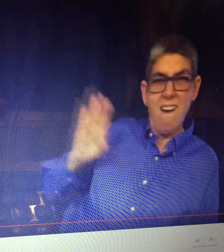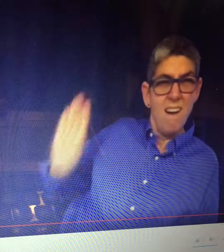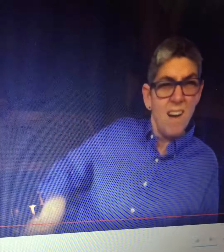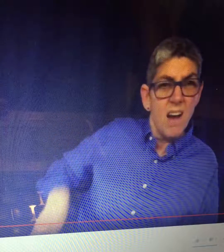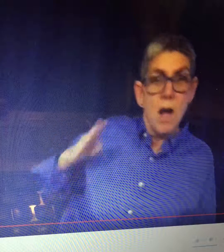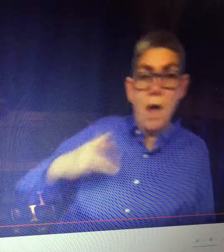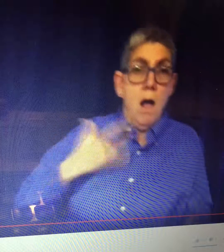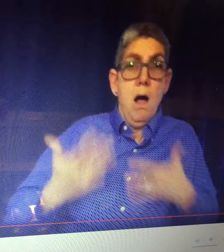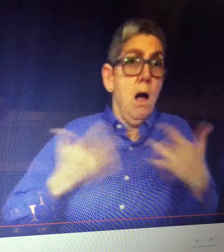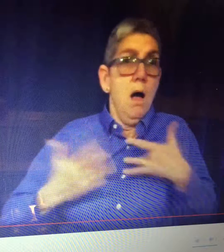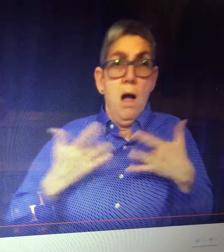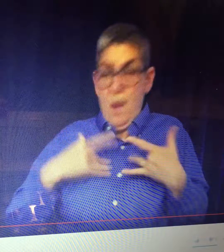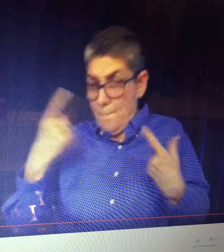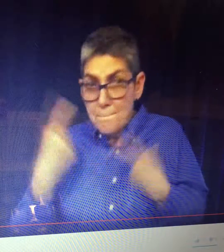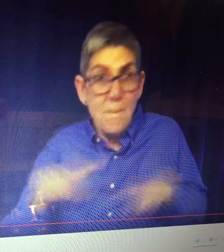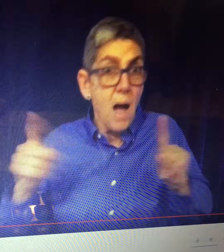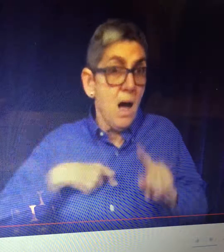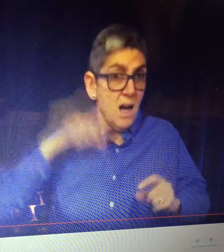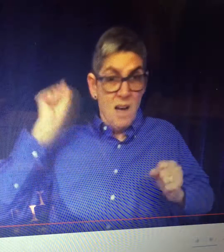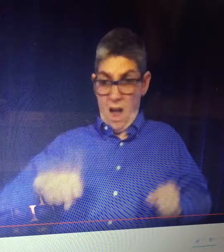more, this Oralist movement, no, put it behind.